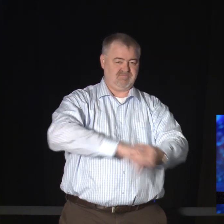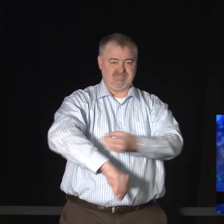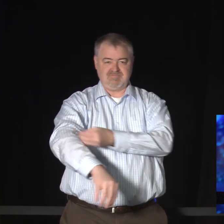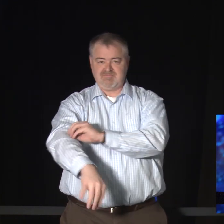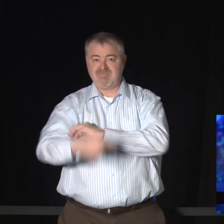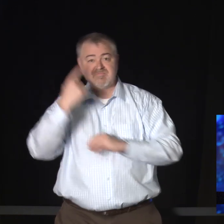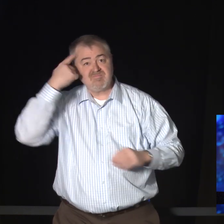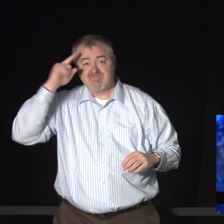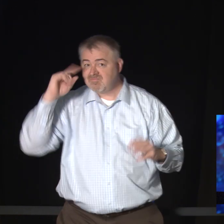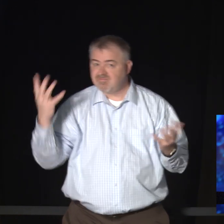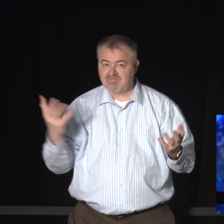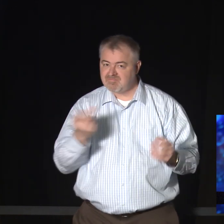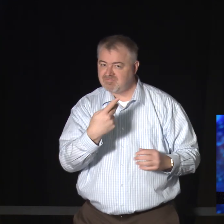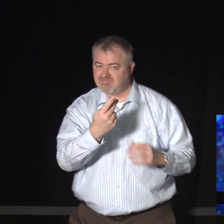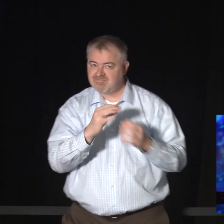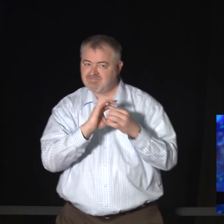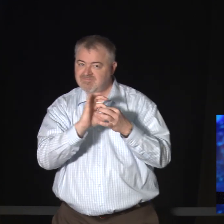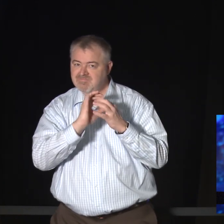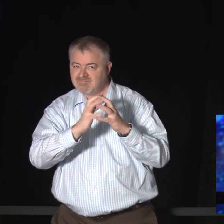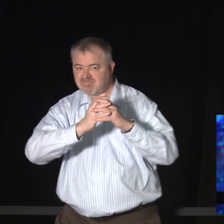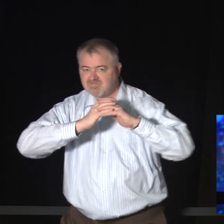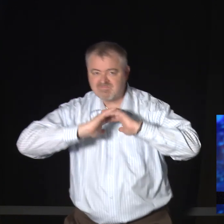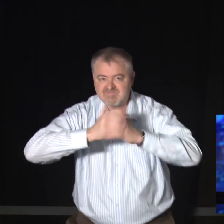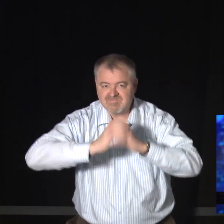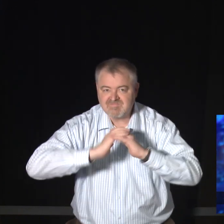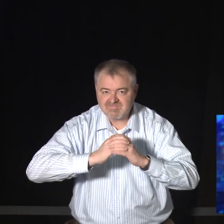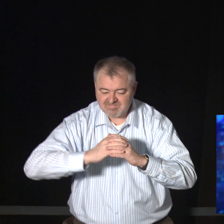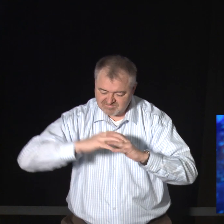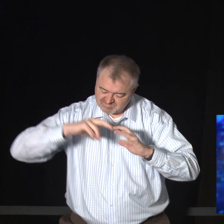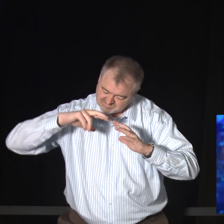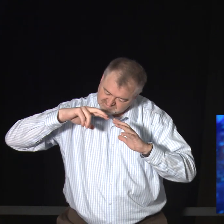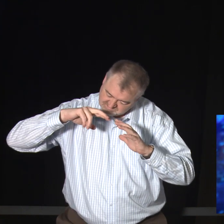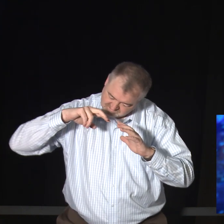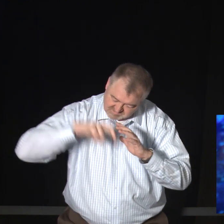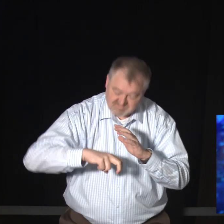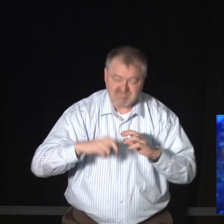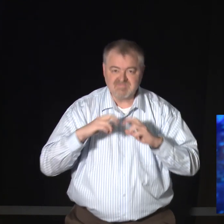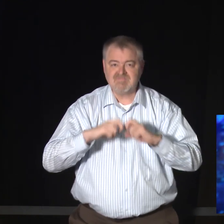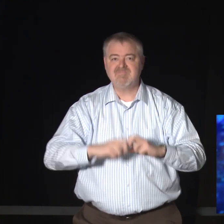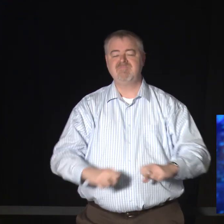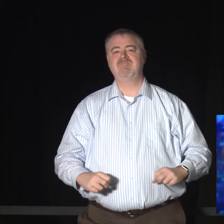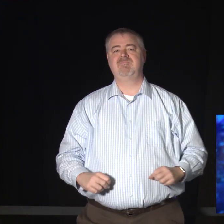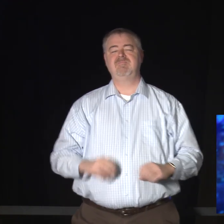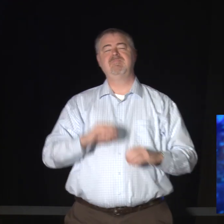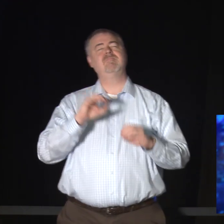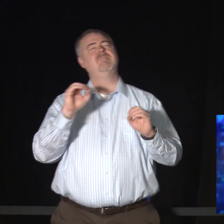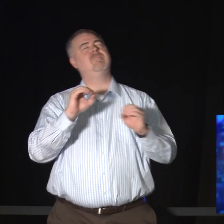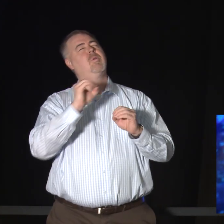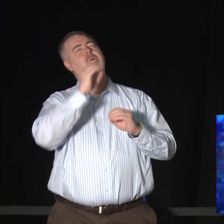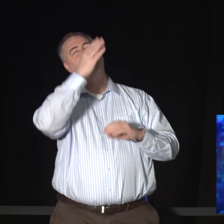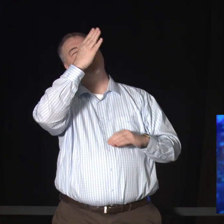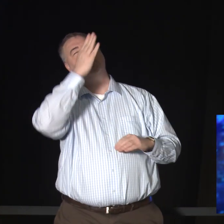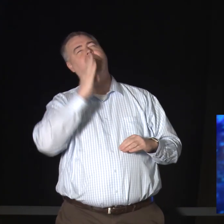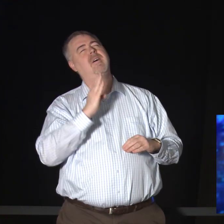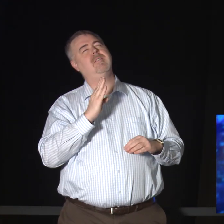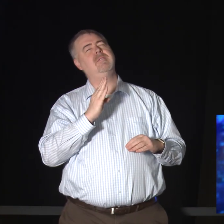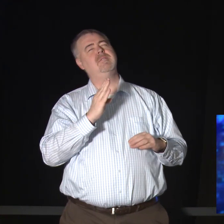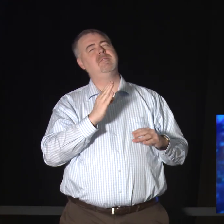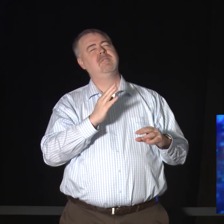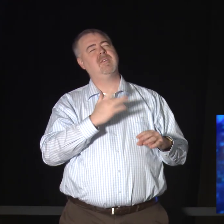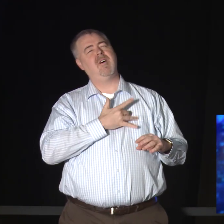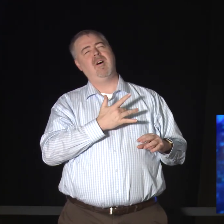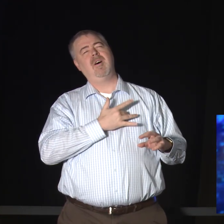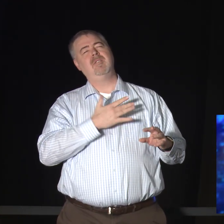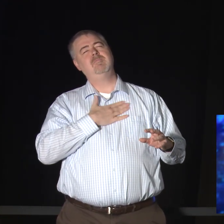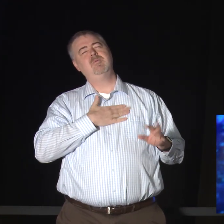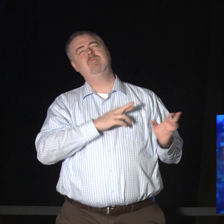together. So get ready. Get ready. Oh God, prepare our